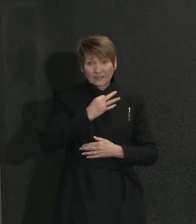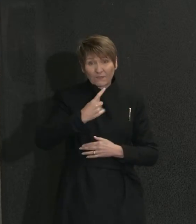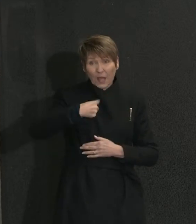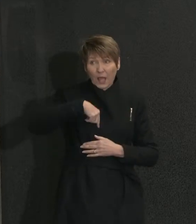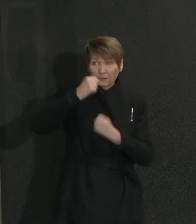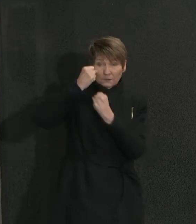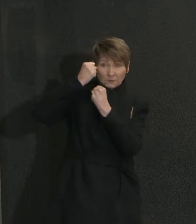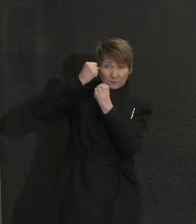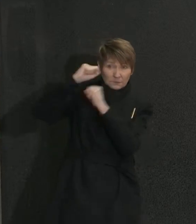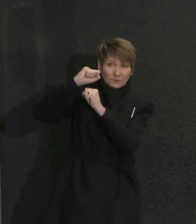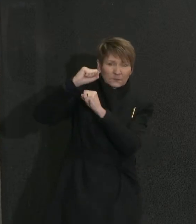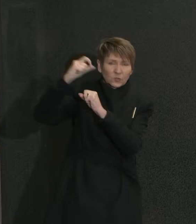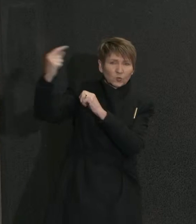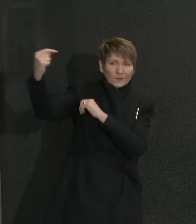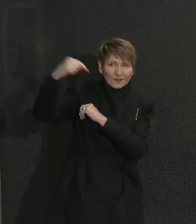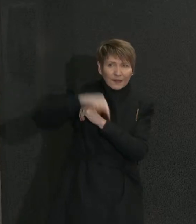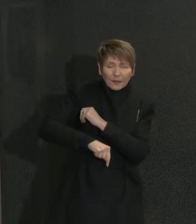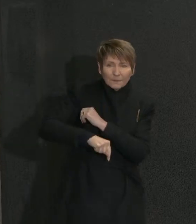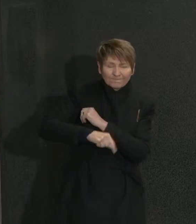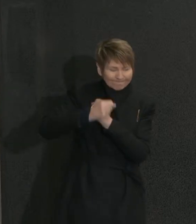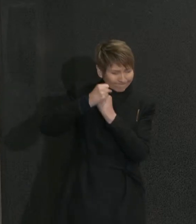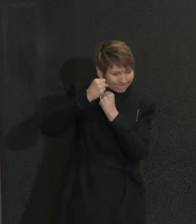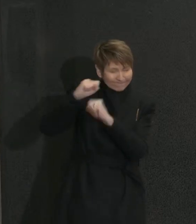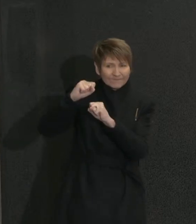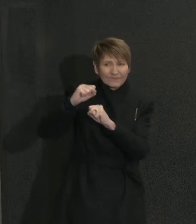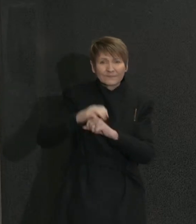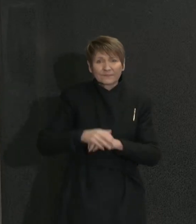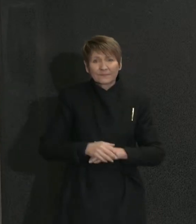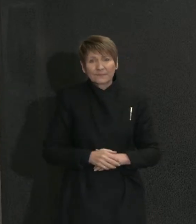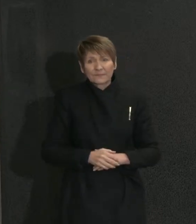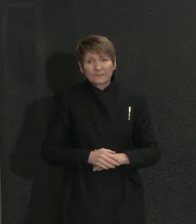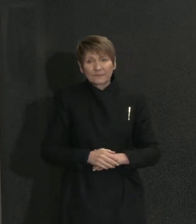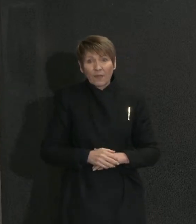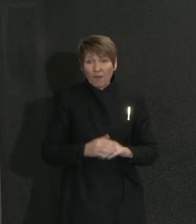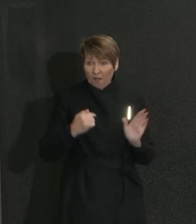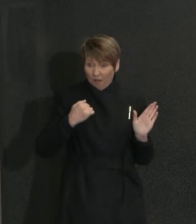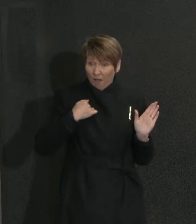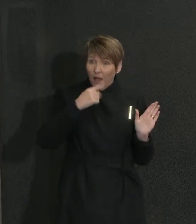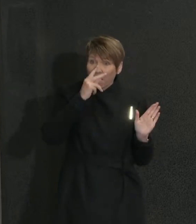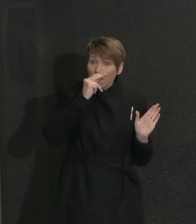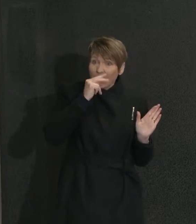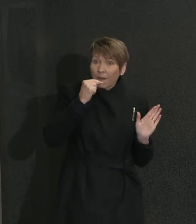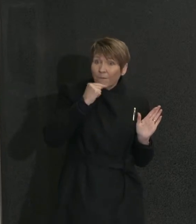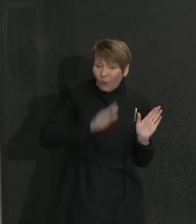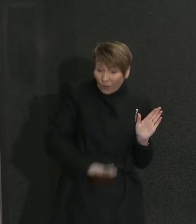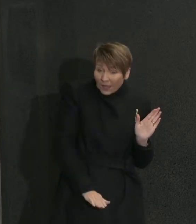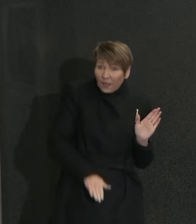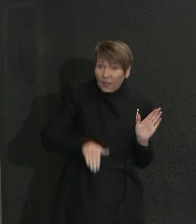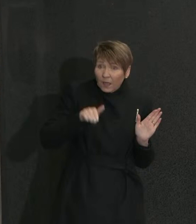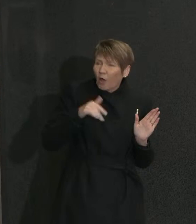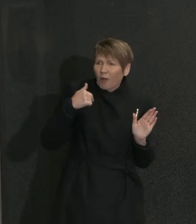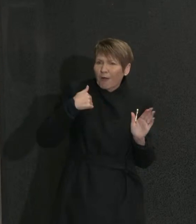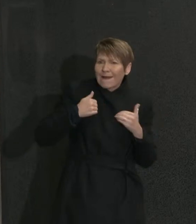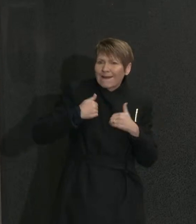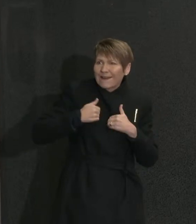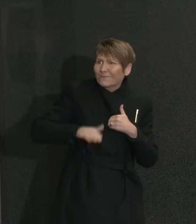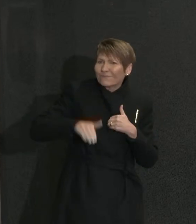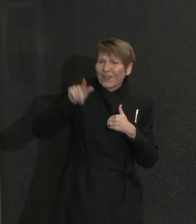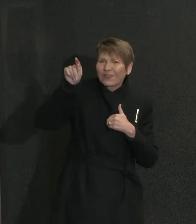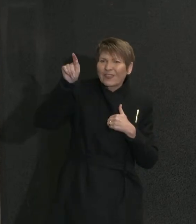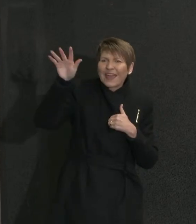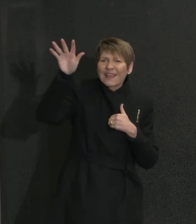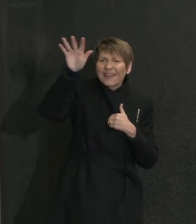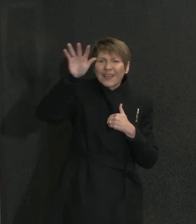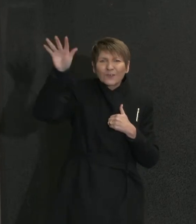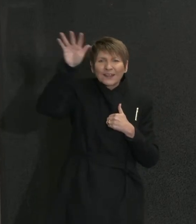about how serious a challenge it is for us. And having grown up not far from that border, I know how difficult a bubble is. I know how difficult permits are.